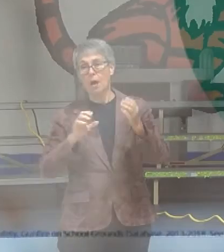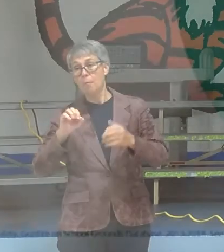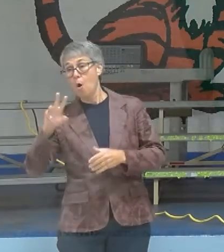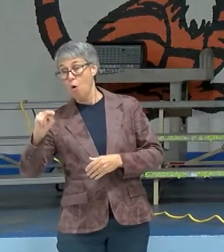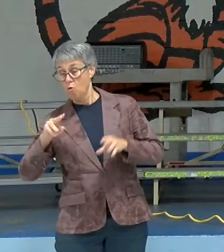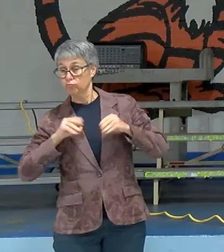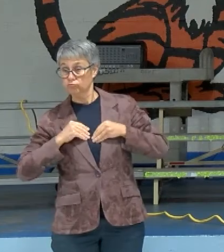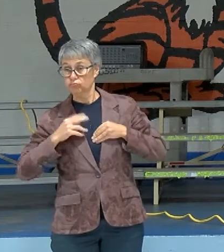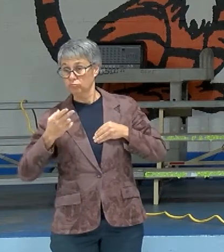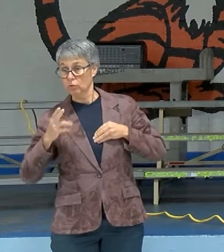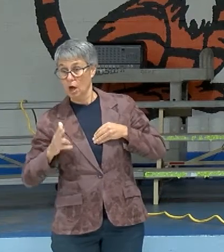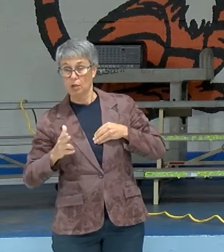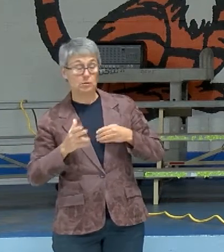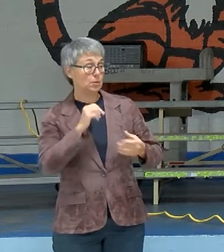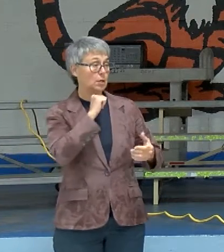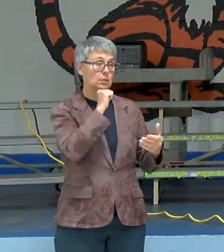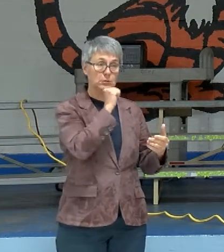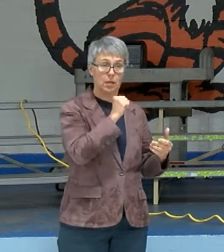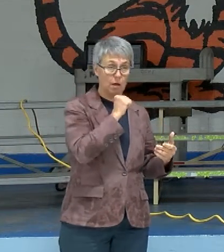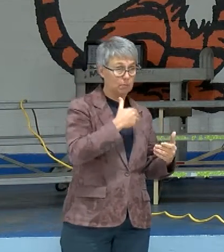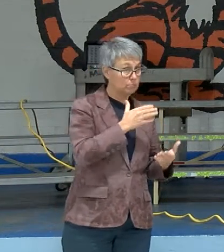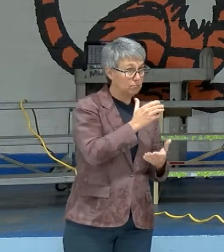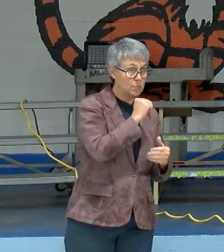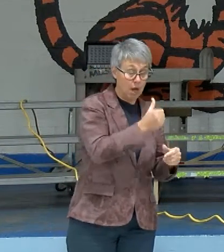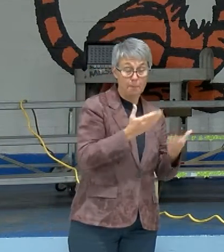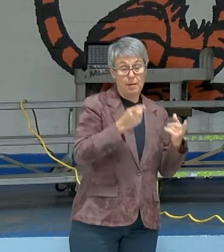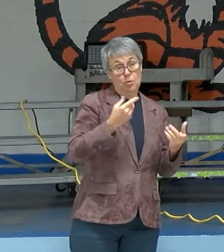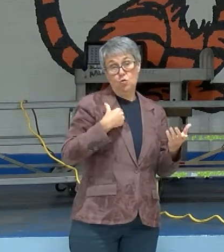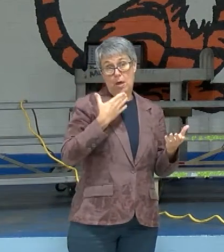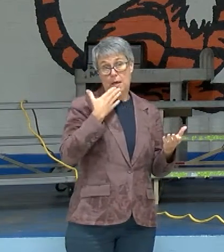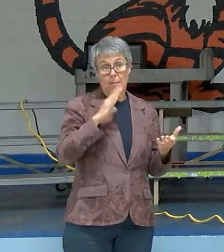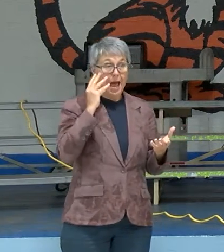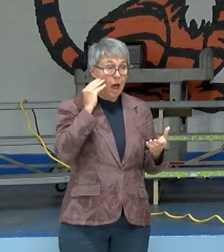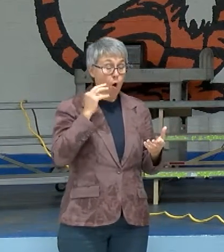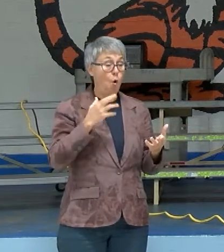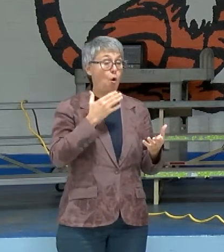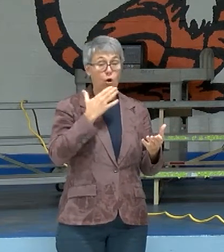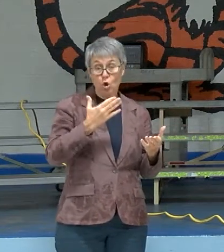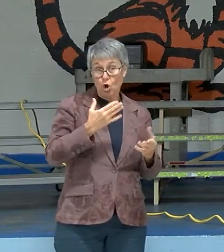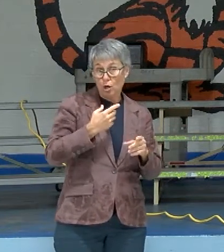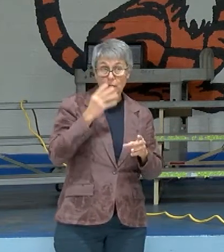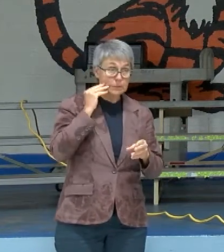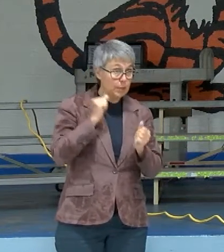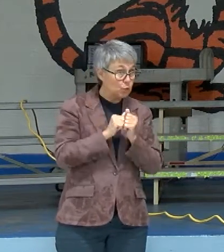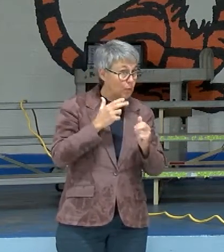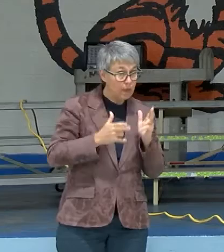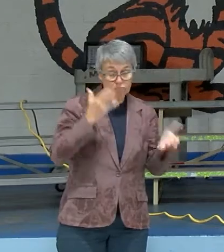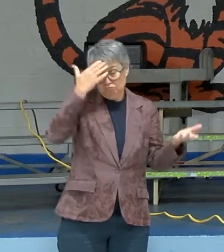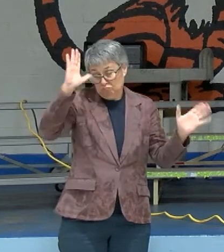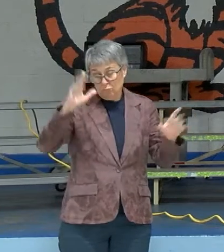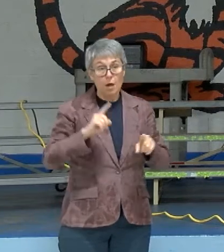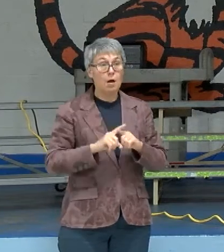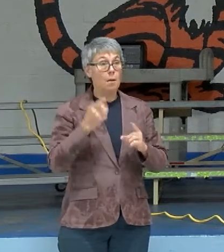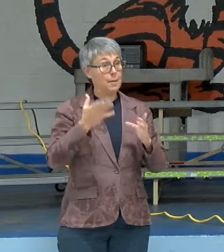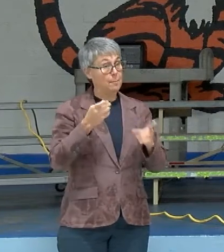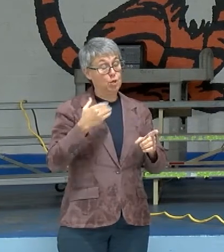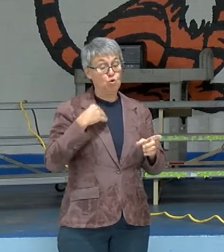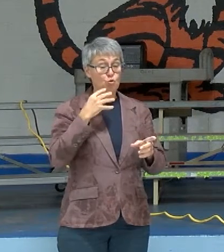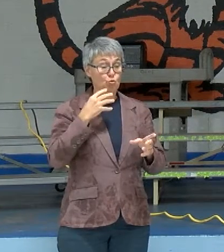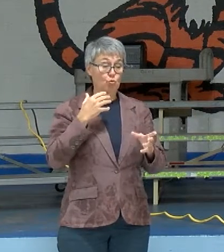not. And you may also have had a personal experience with a gun. And some of you may even have been impacted by gun